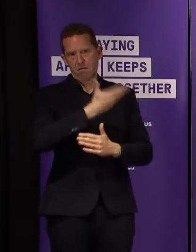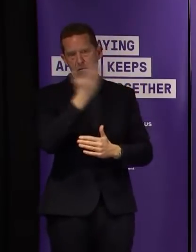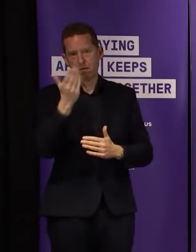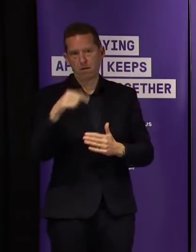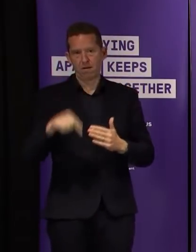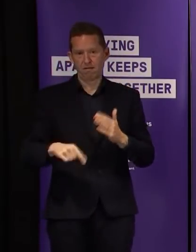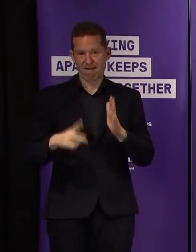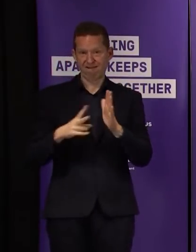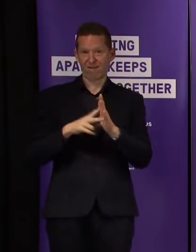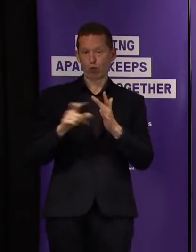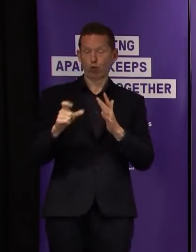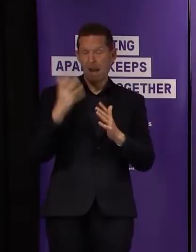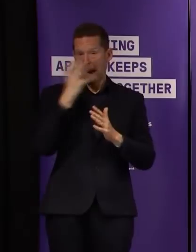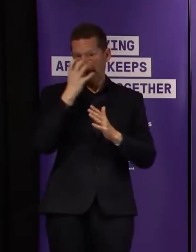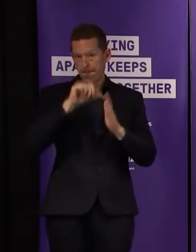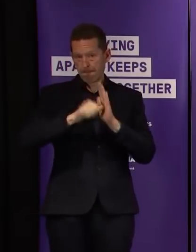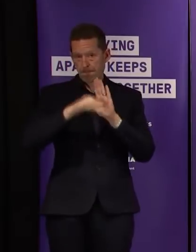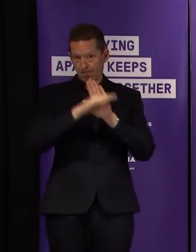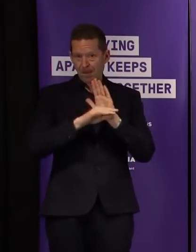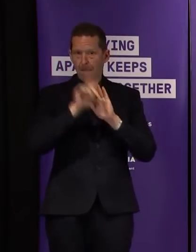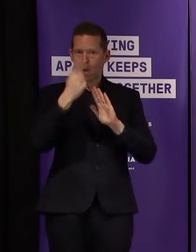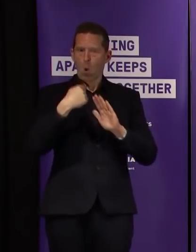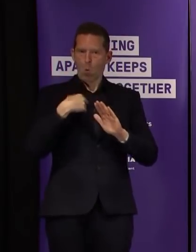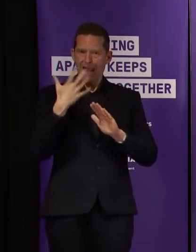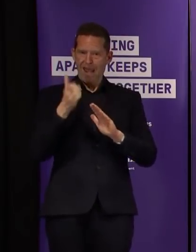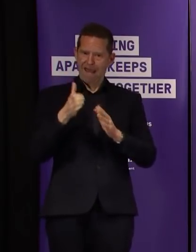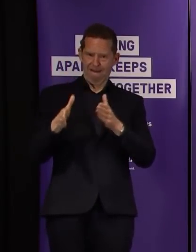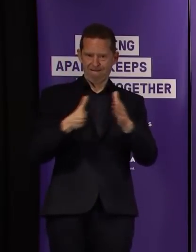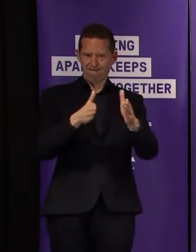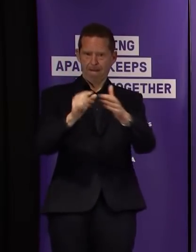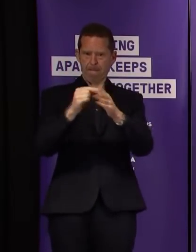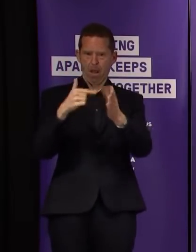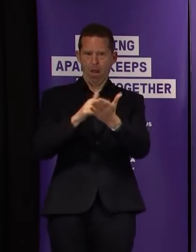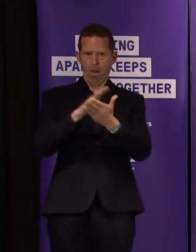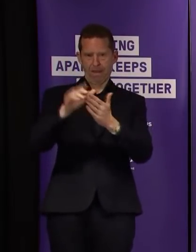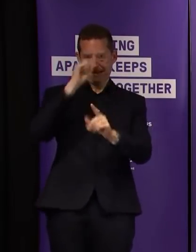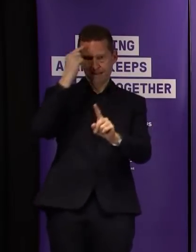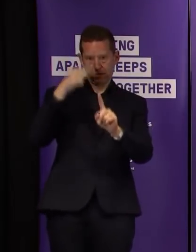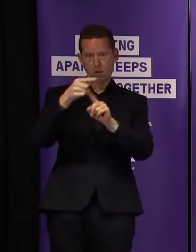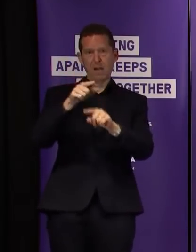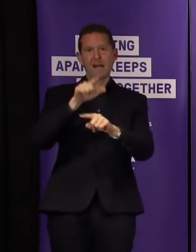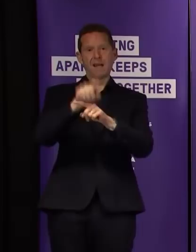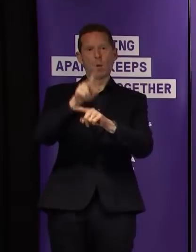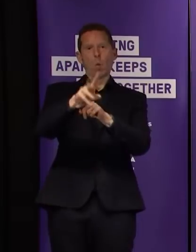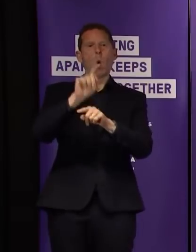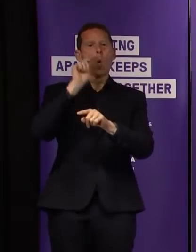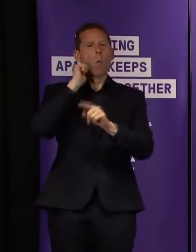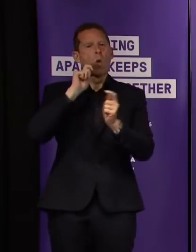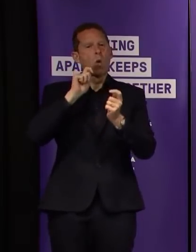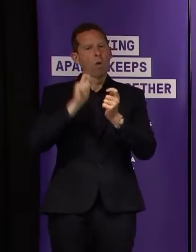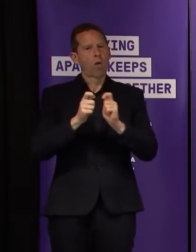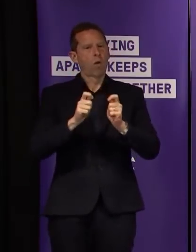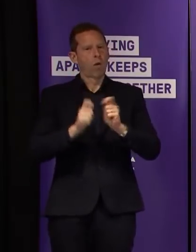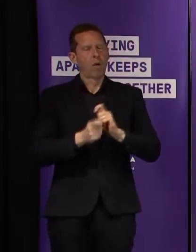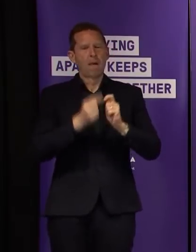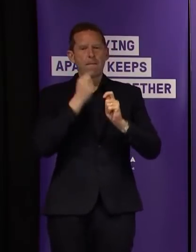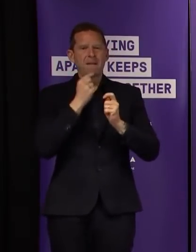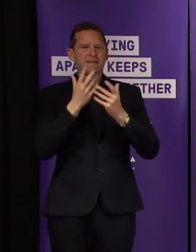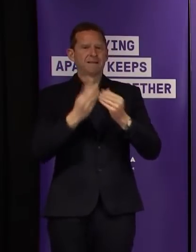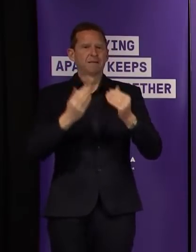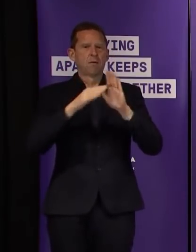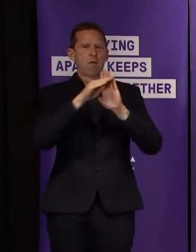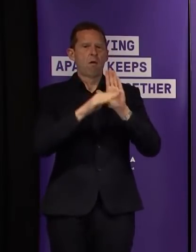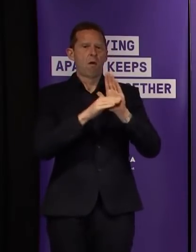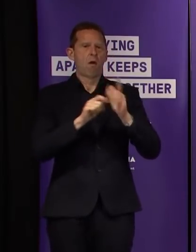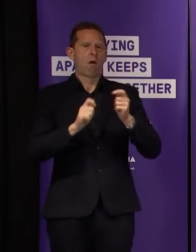that Victoria's had. But we do have a path that continues to ease it from next week onwards, progressively right through to the end of the